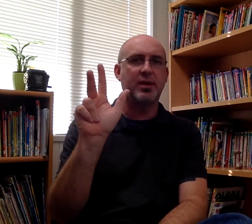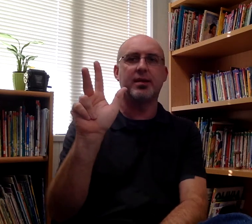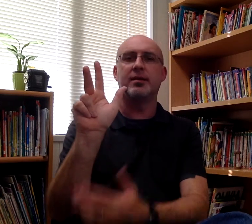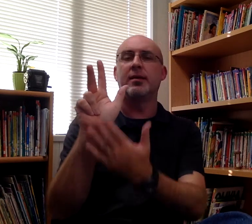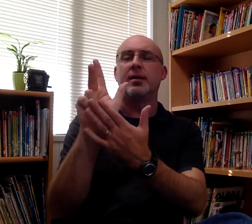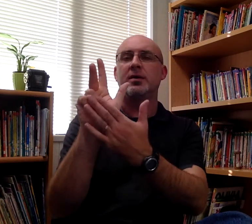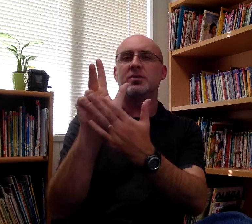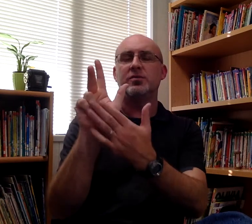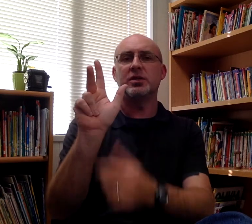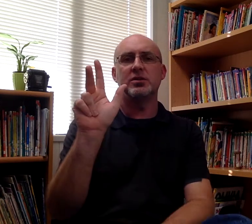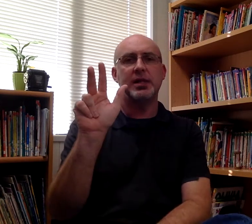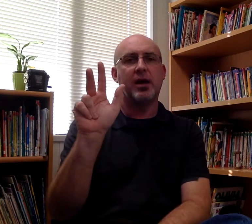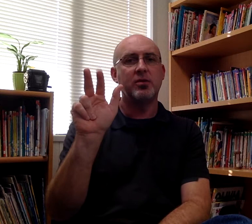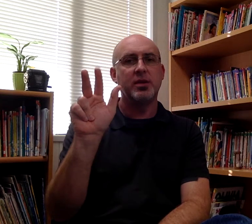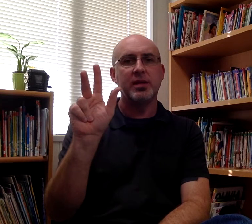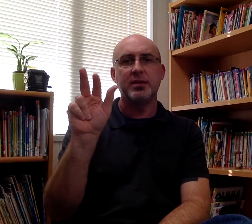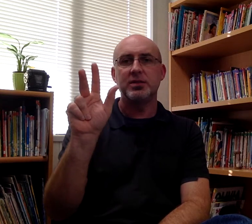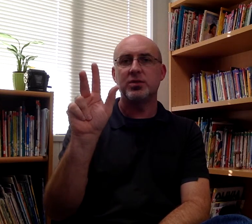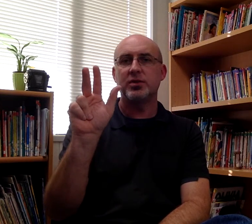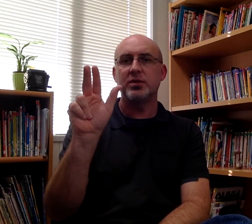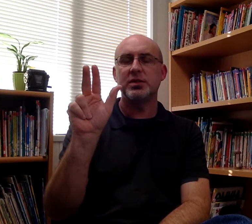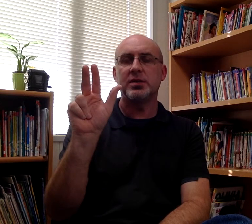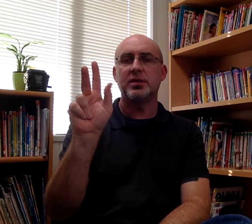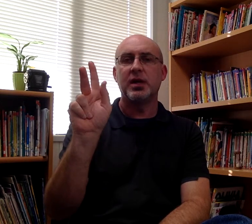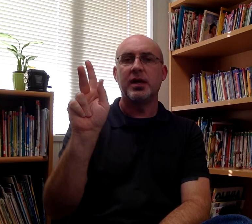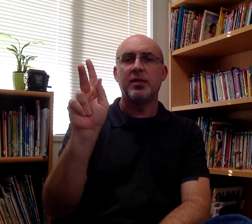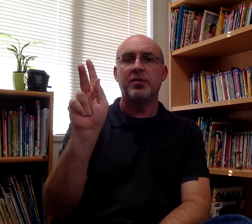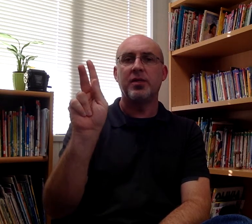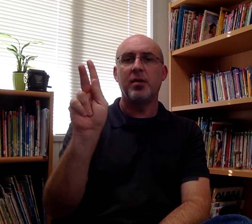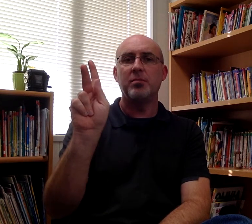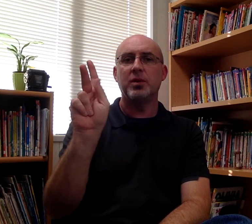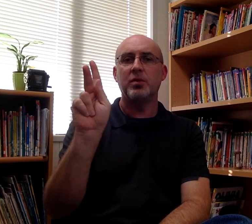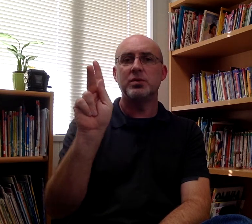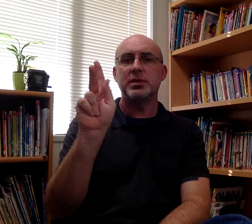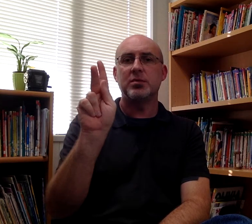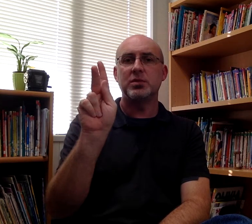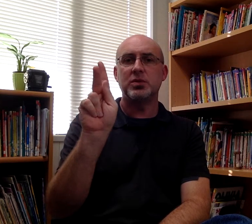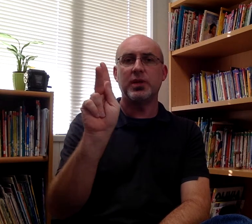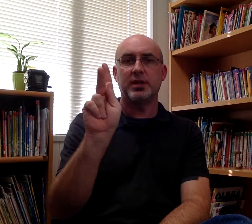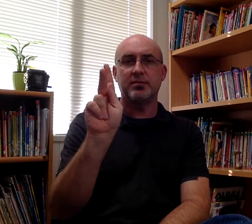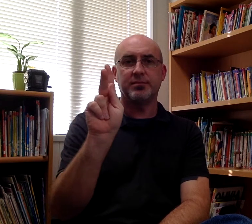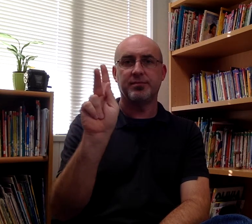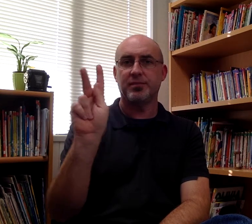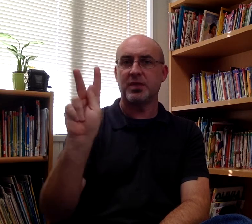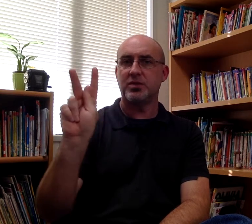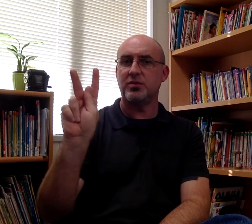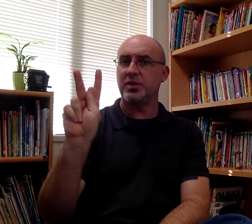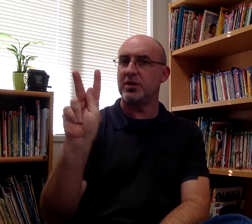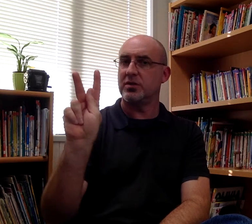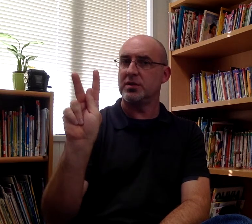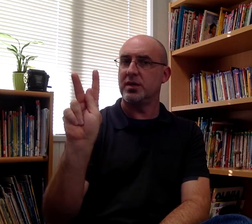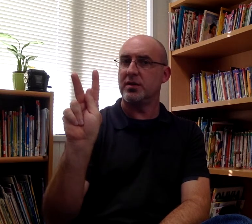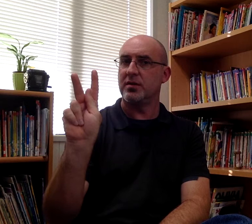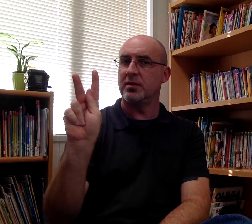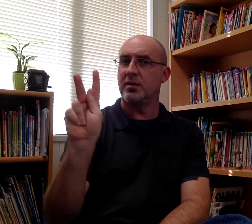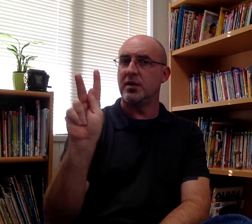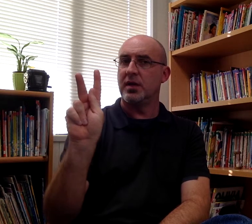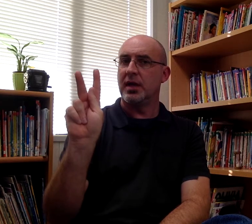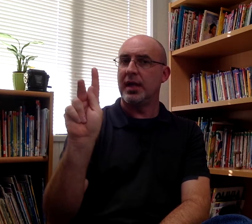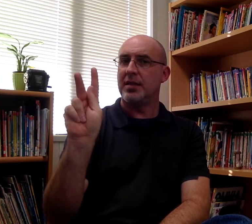in. Two fingers down, these three fingers here. Thumb goes in between the two fingers there. And the